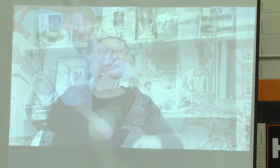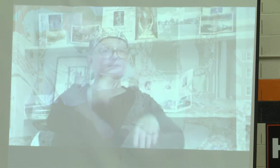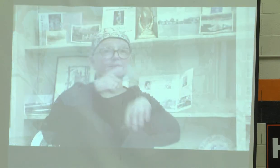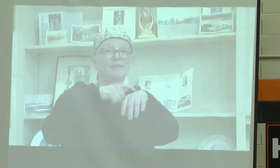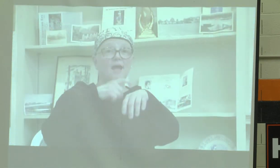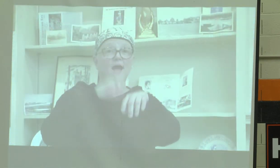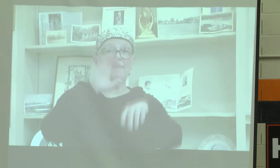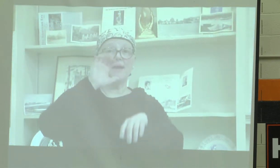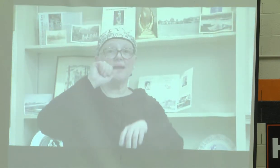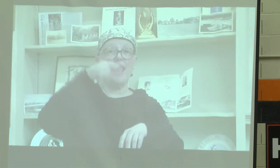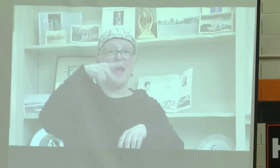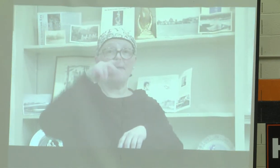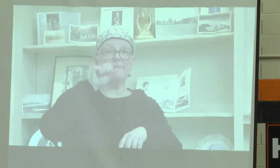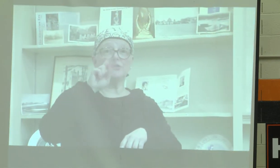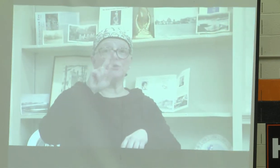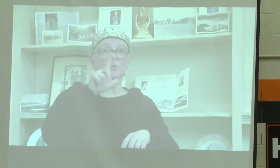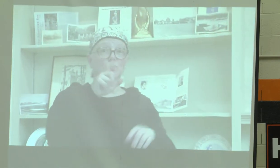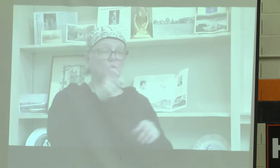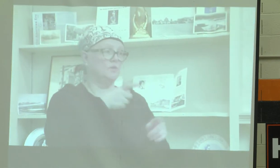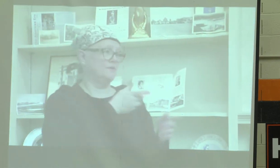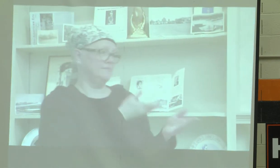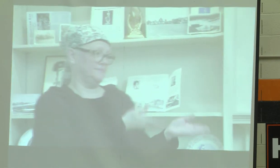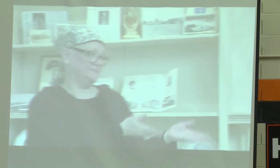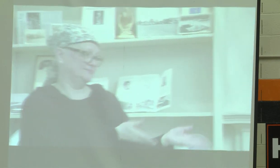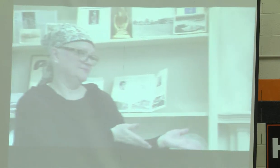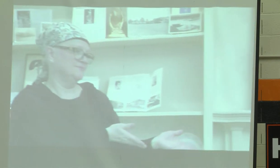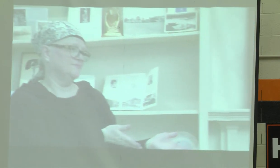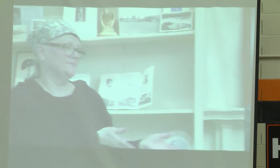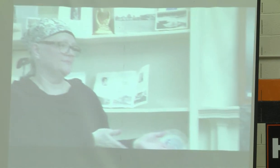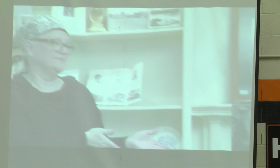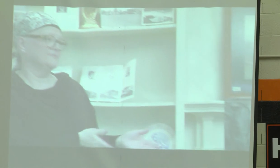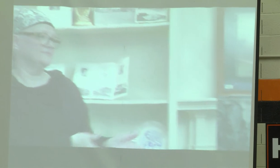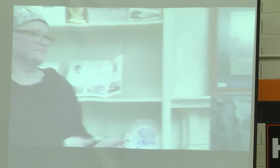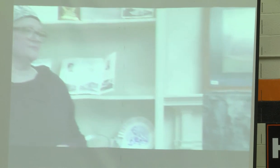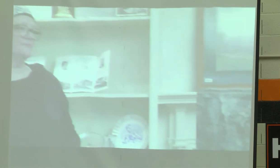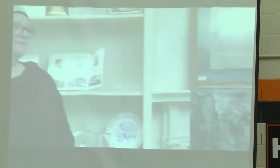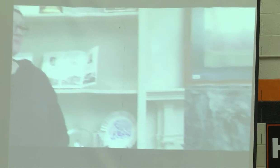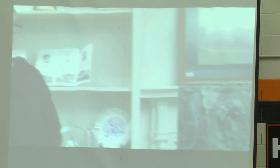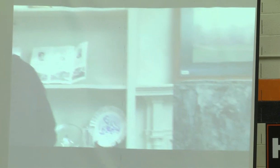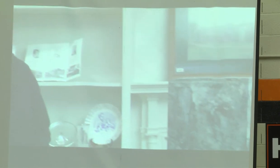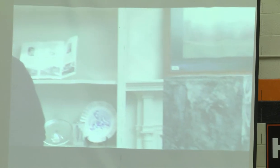And here's the time capsule.